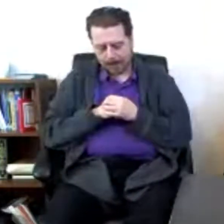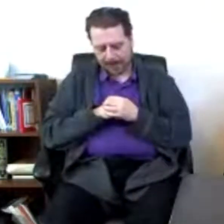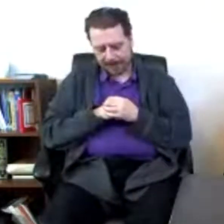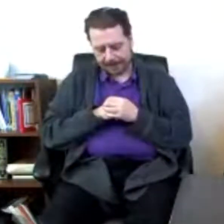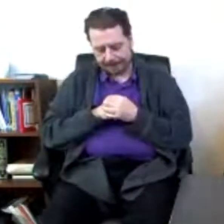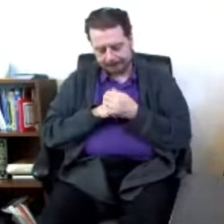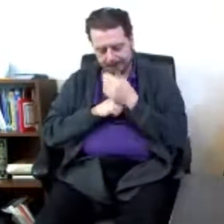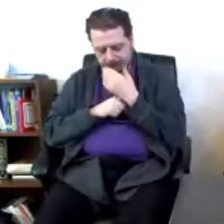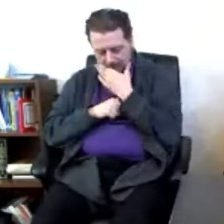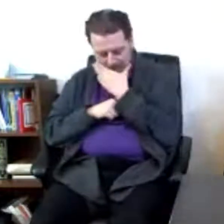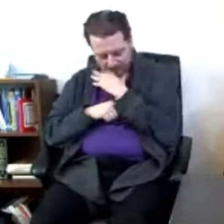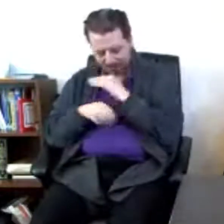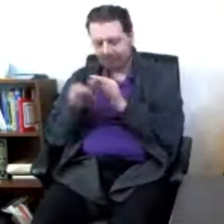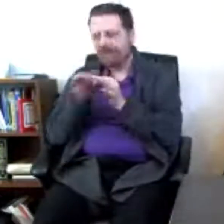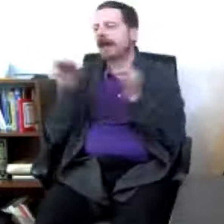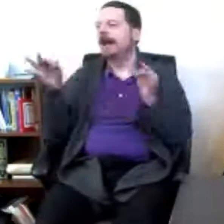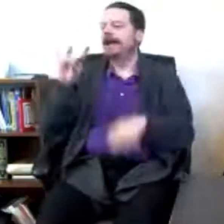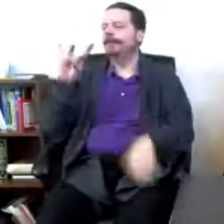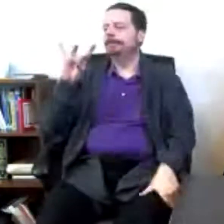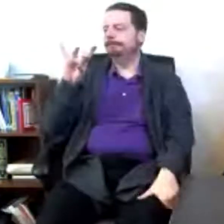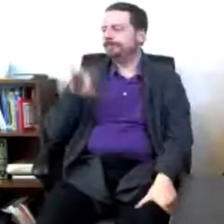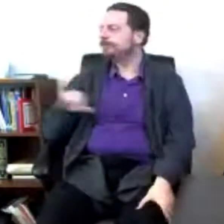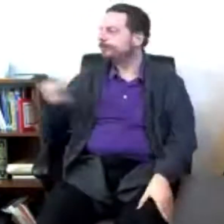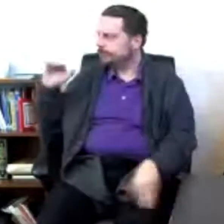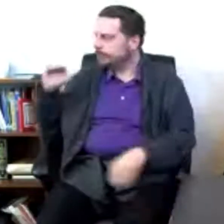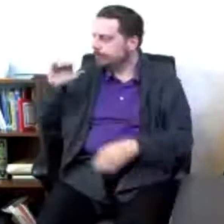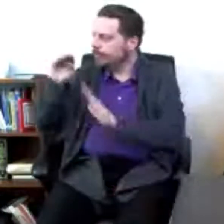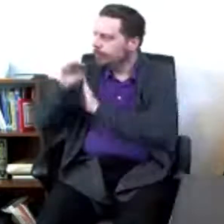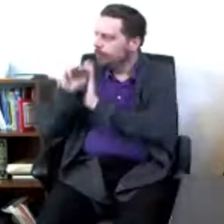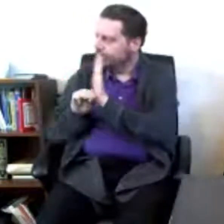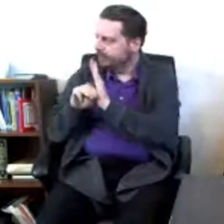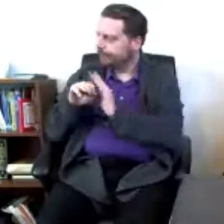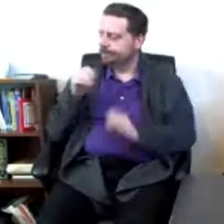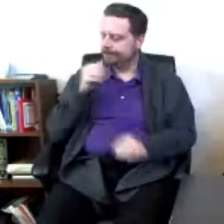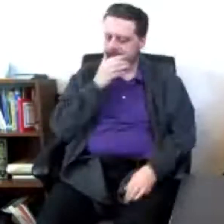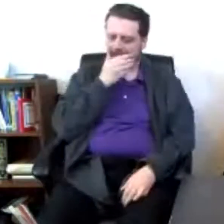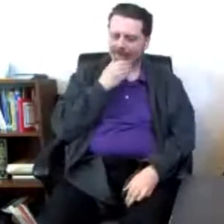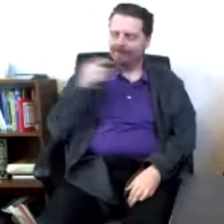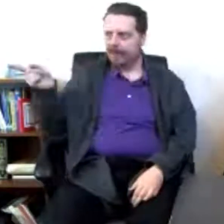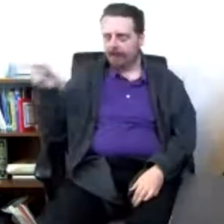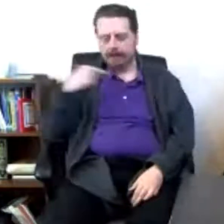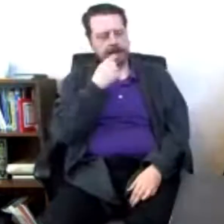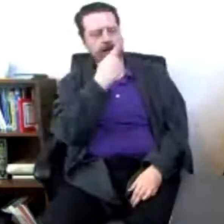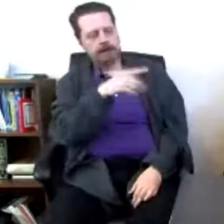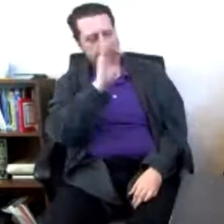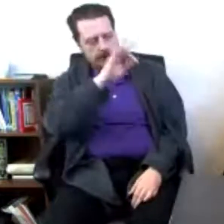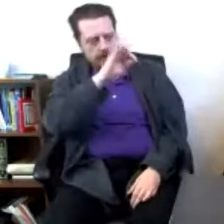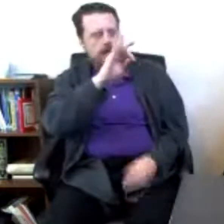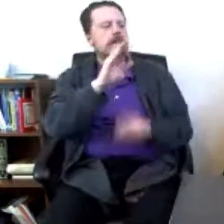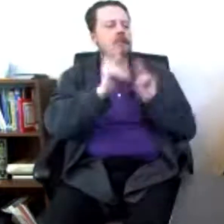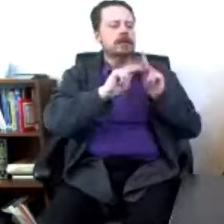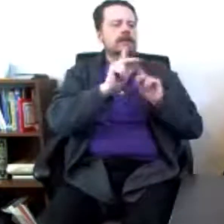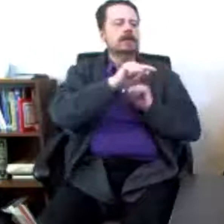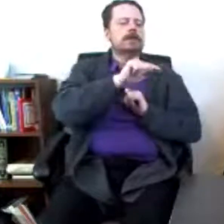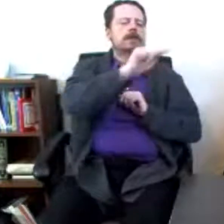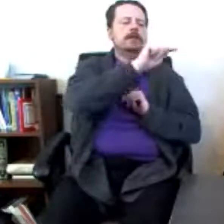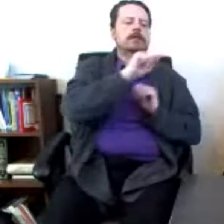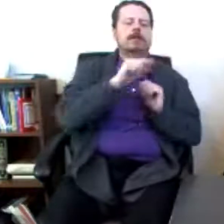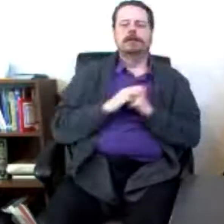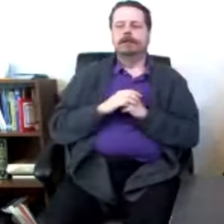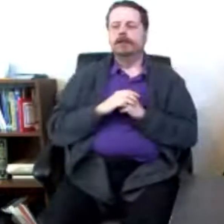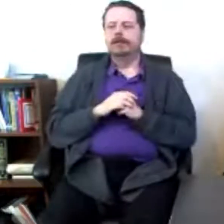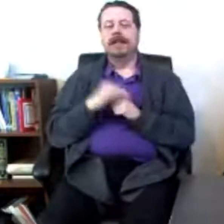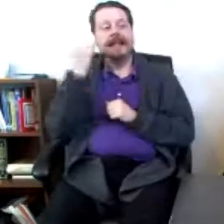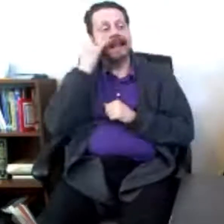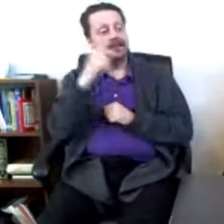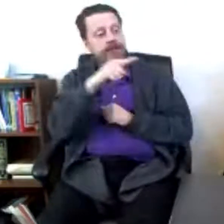So ayah number 8, Moses is told, and he is telling his people, if you